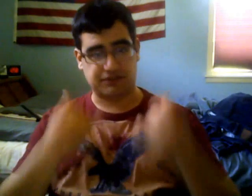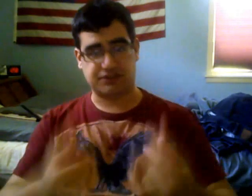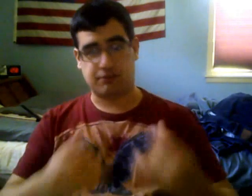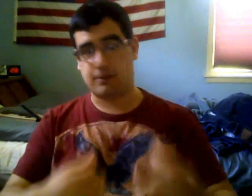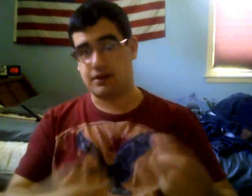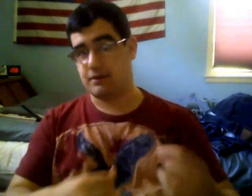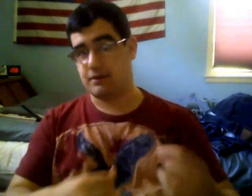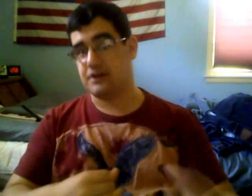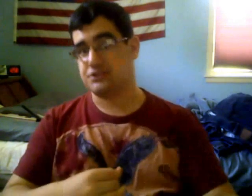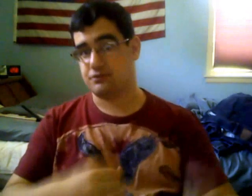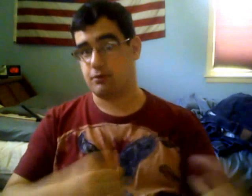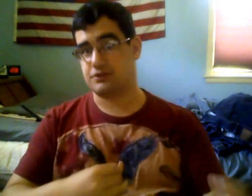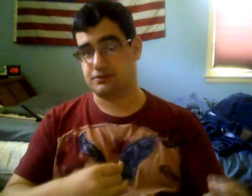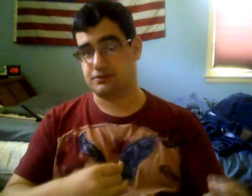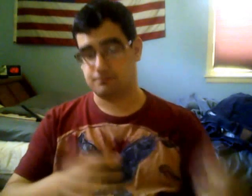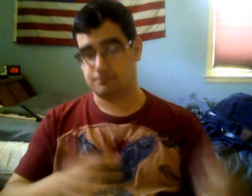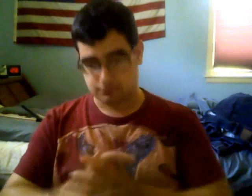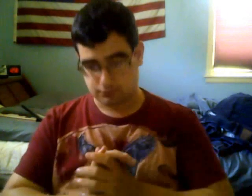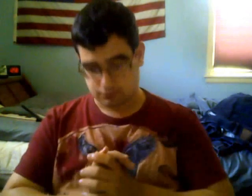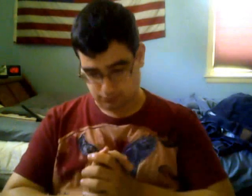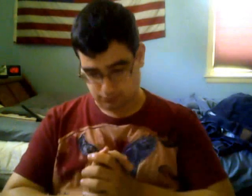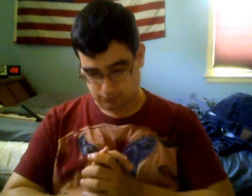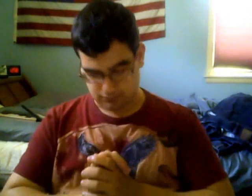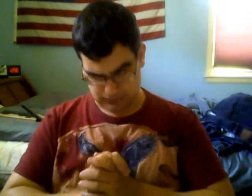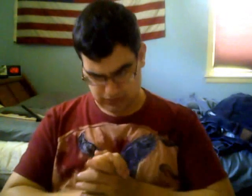1976 Republican nomination for president.